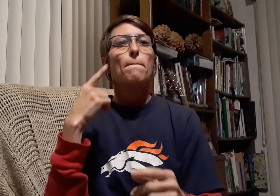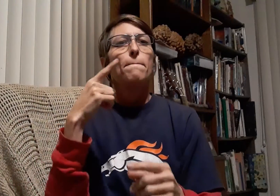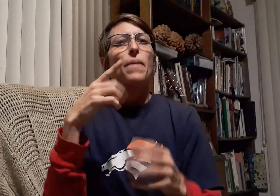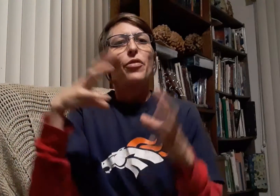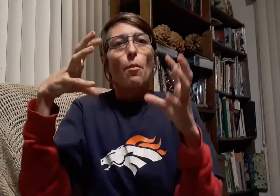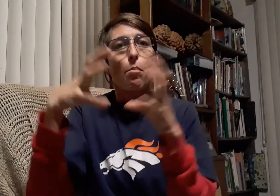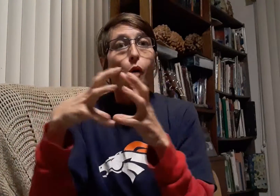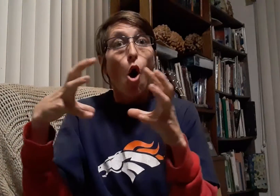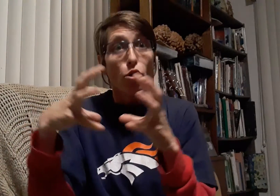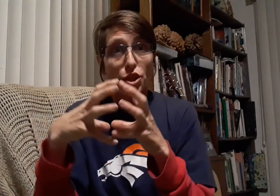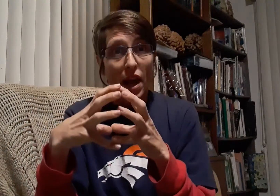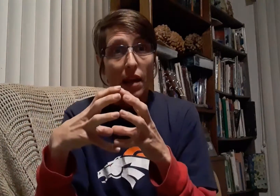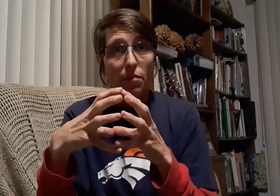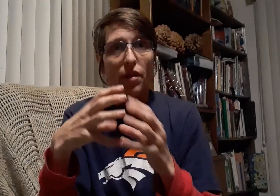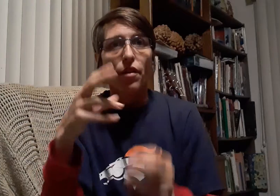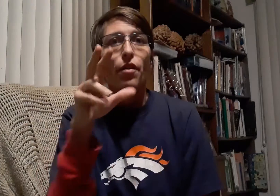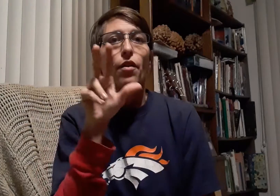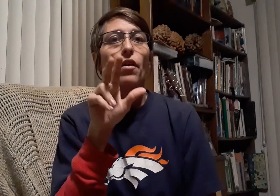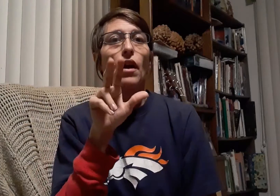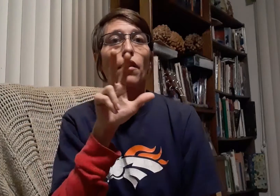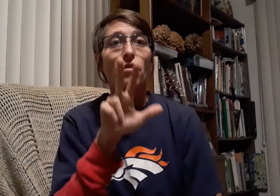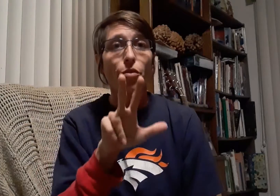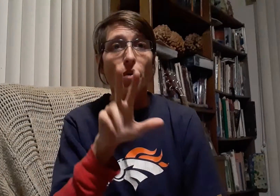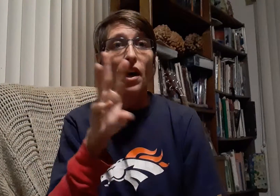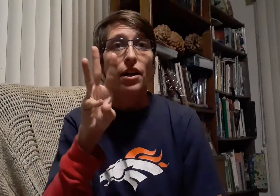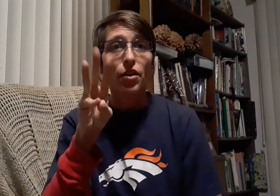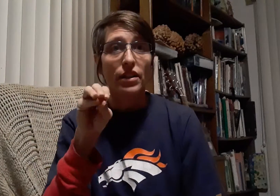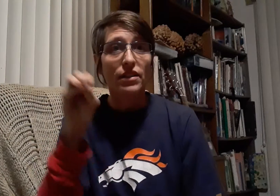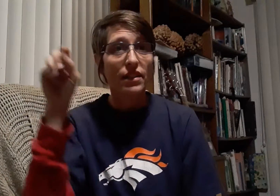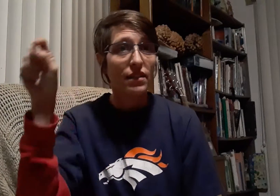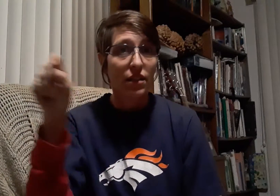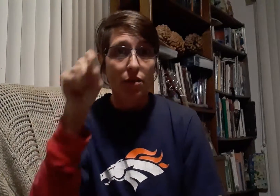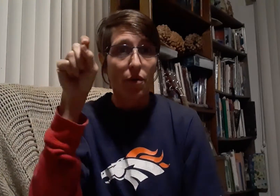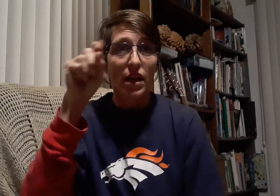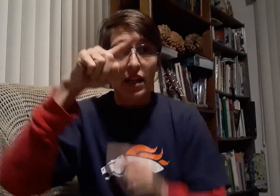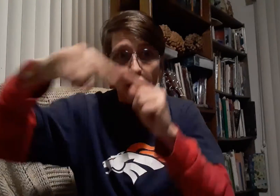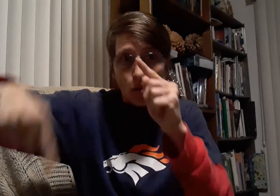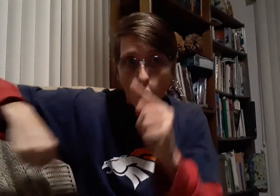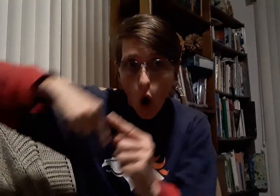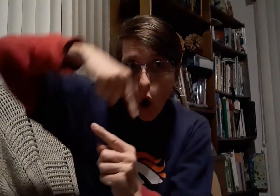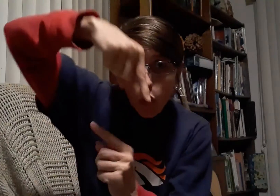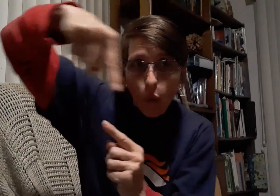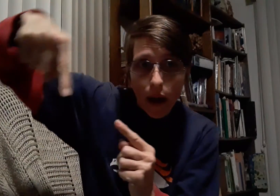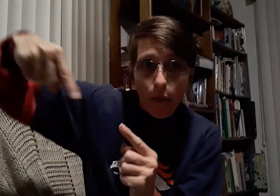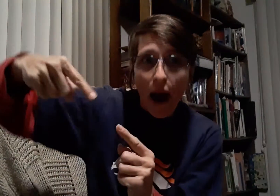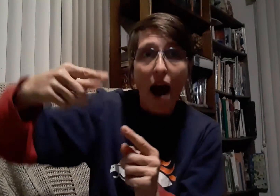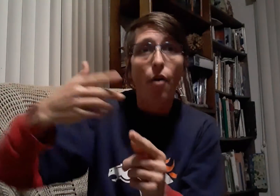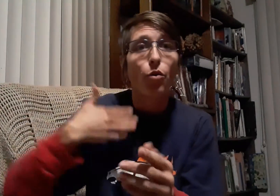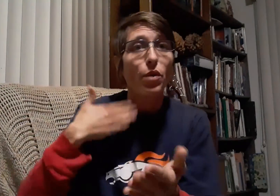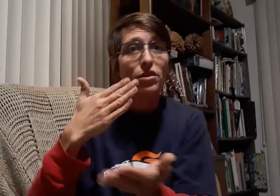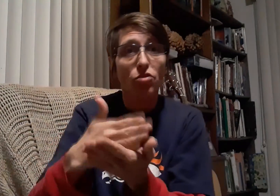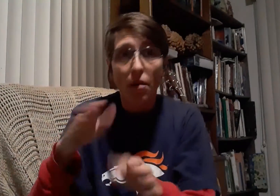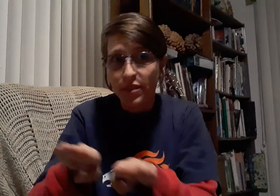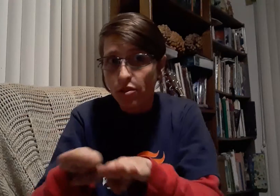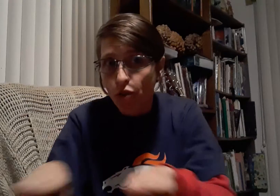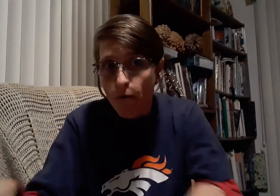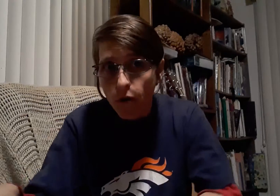but they're ball shaped. It's 360 degrees. It's all the way around. What stops it's the